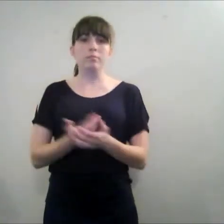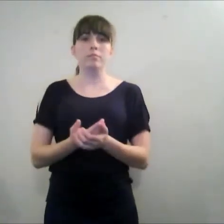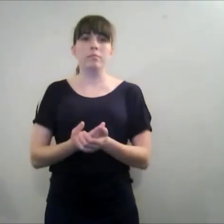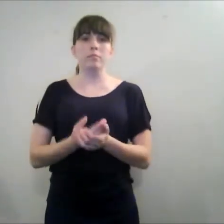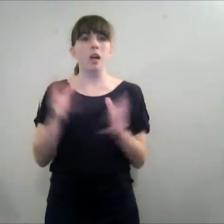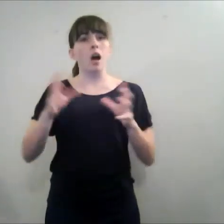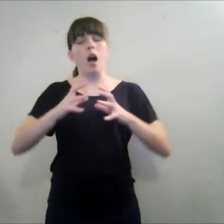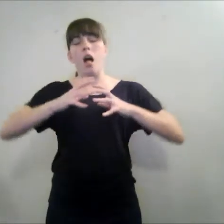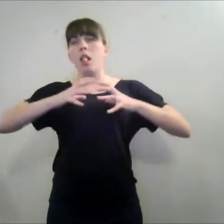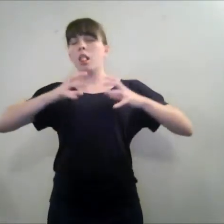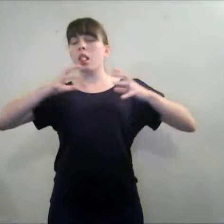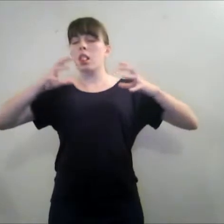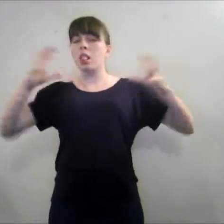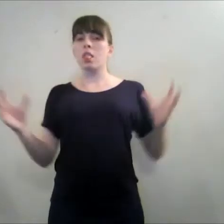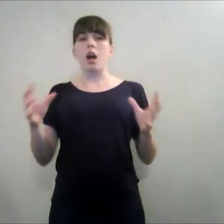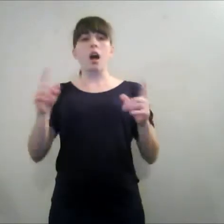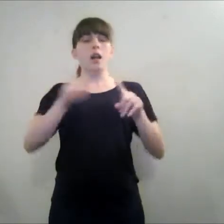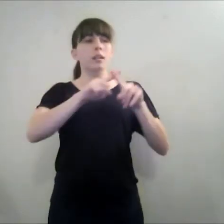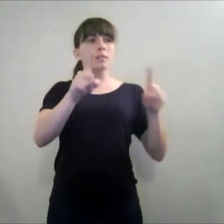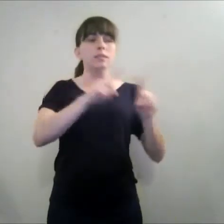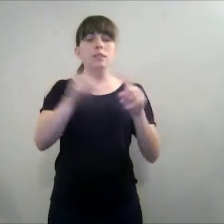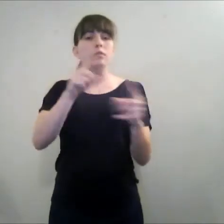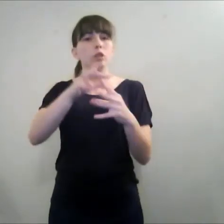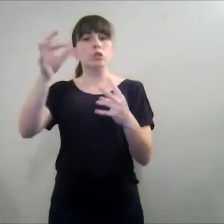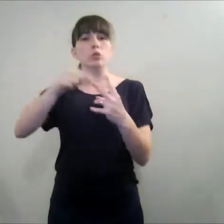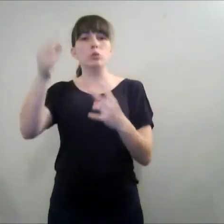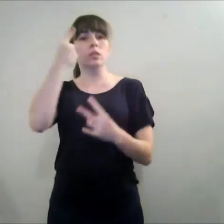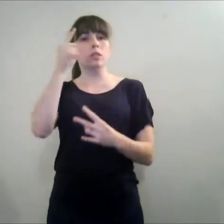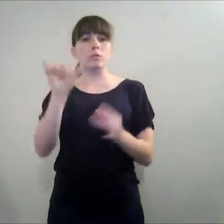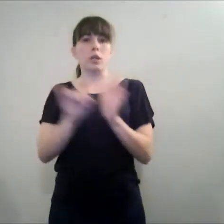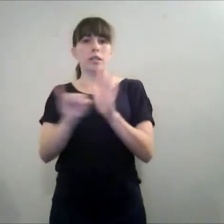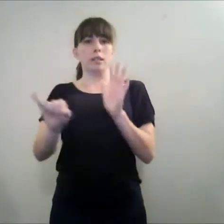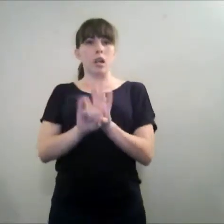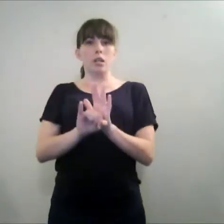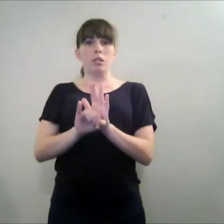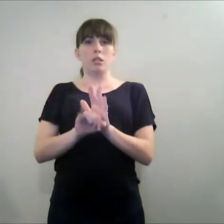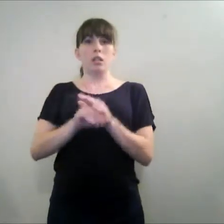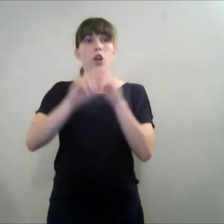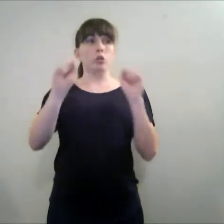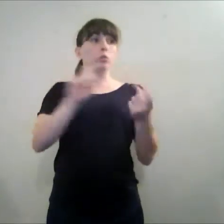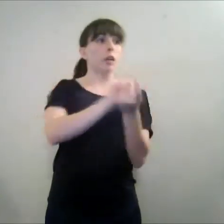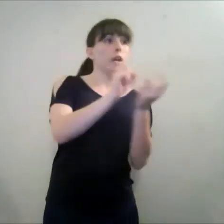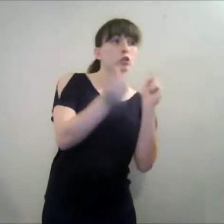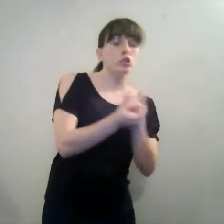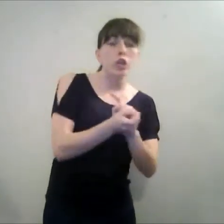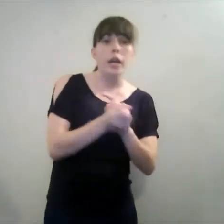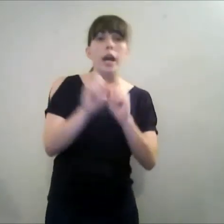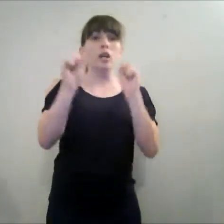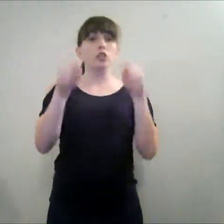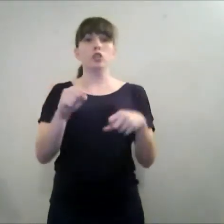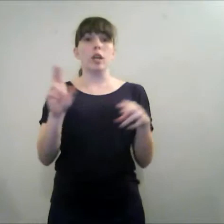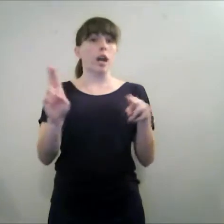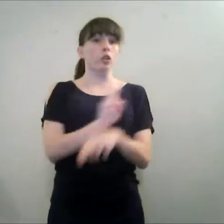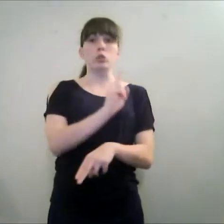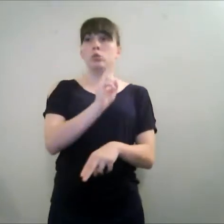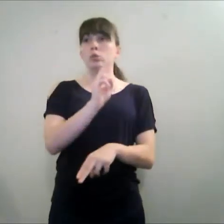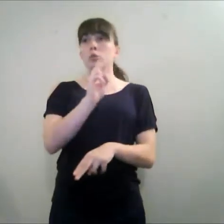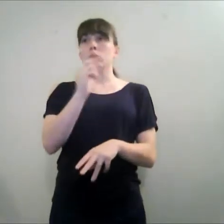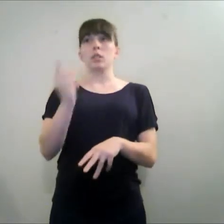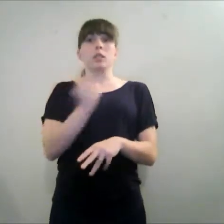an identity you don't like it because it's subverted in some way, or it's insecure, or it's inappropriate, you just delete it and get another one. The idea that you have